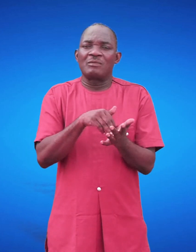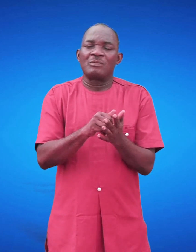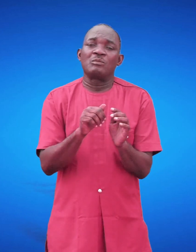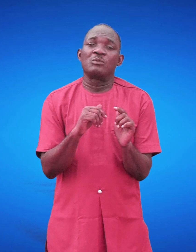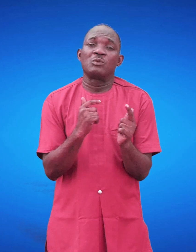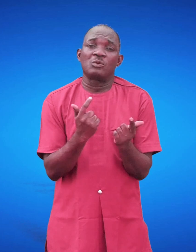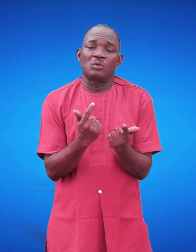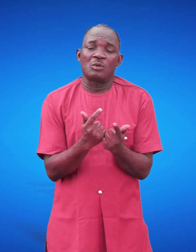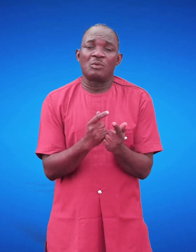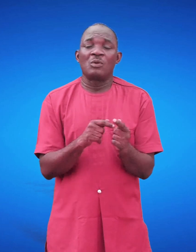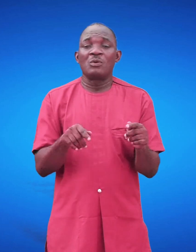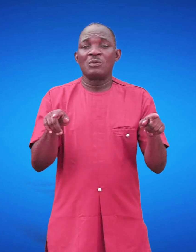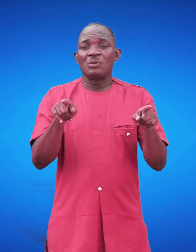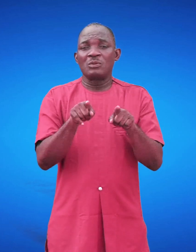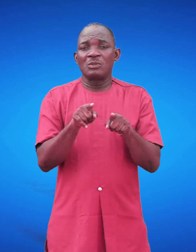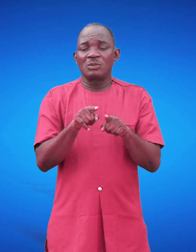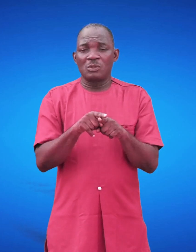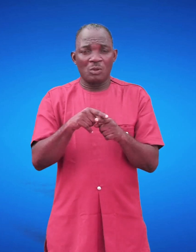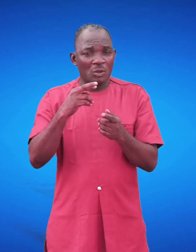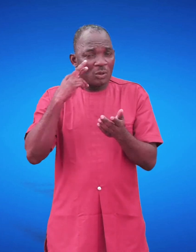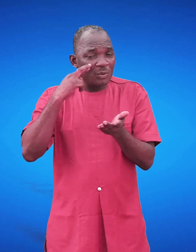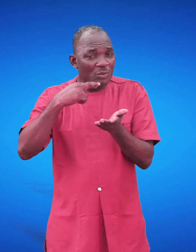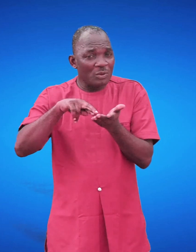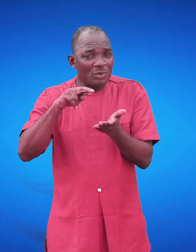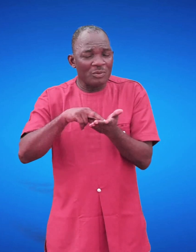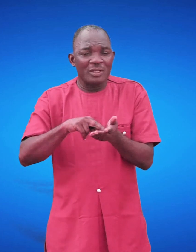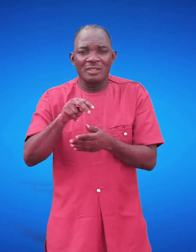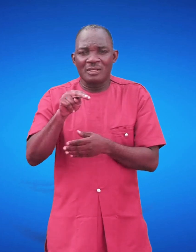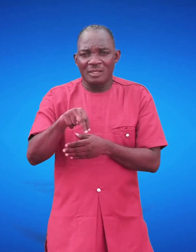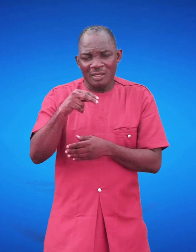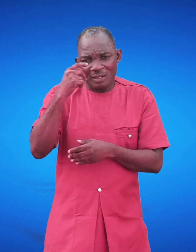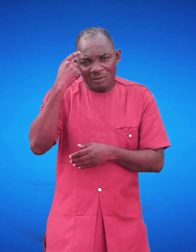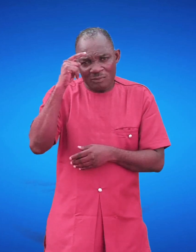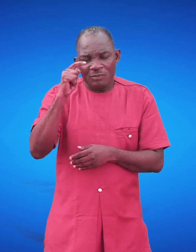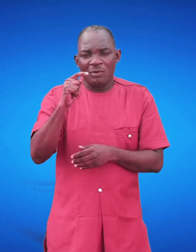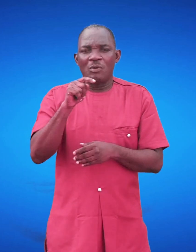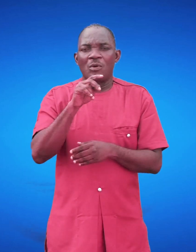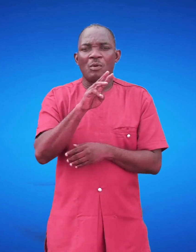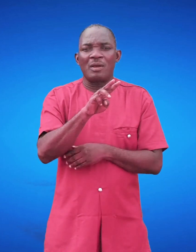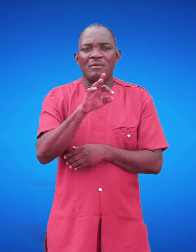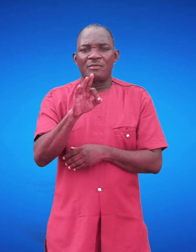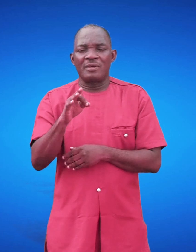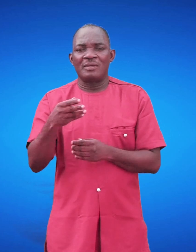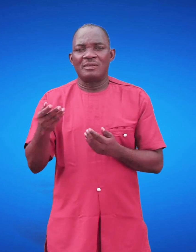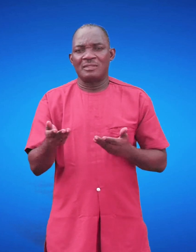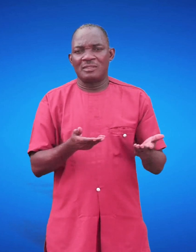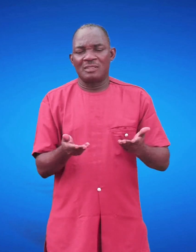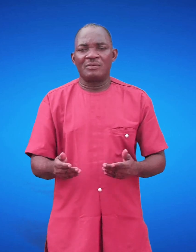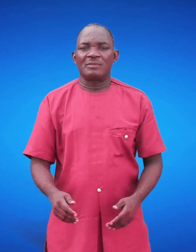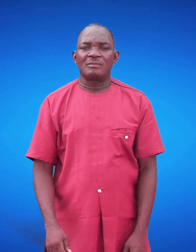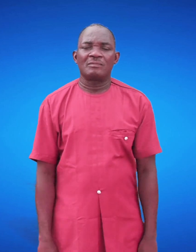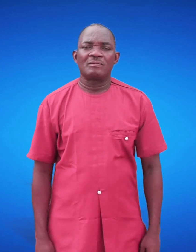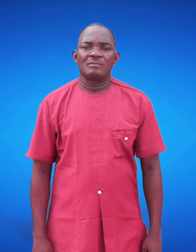and also recognize the need for welfare services.